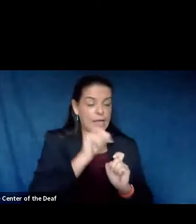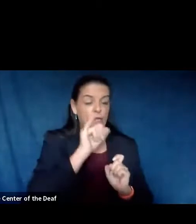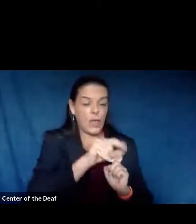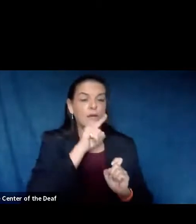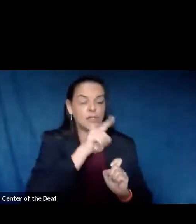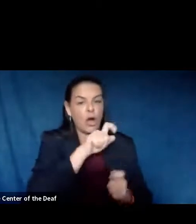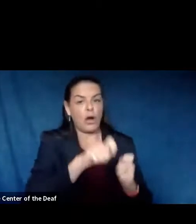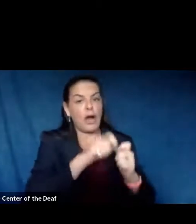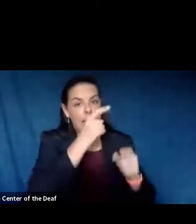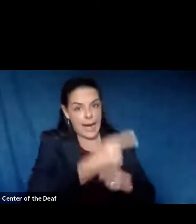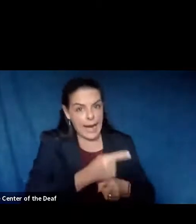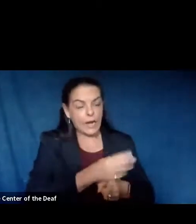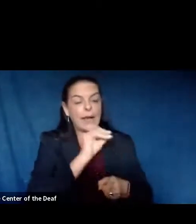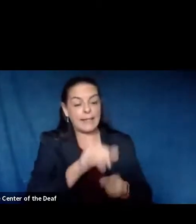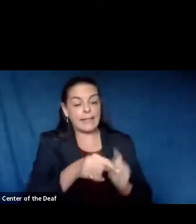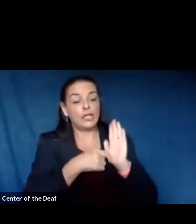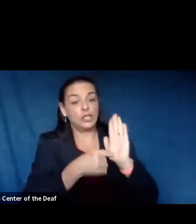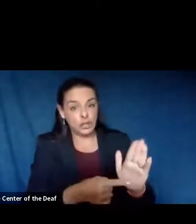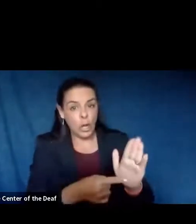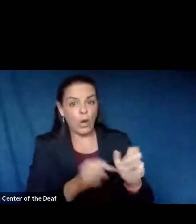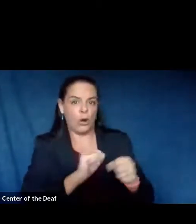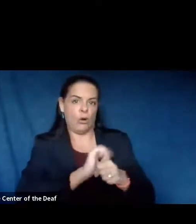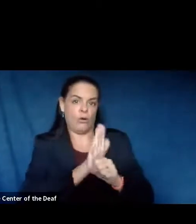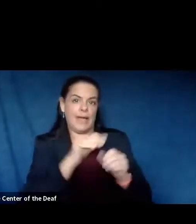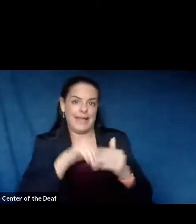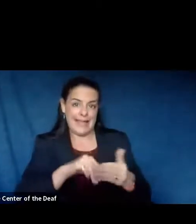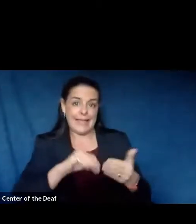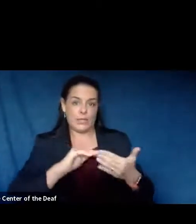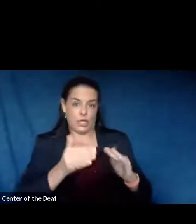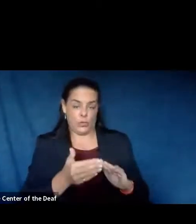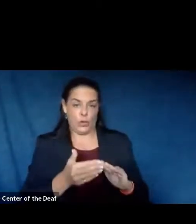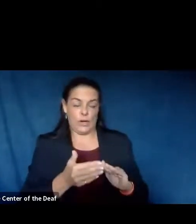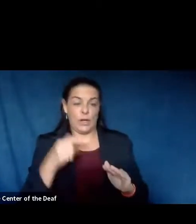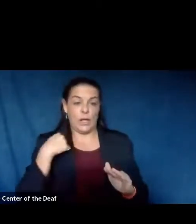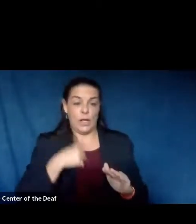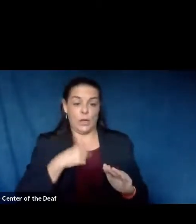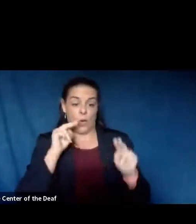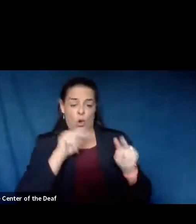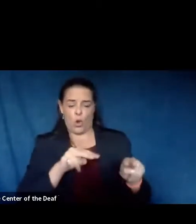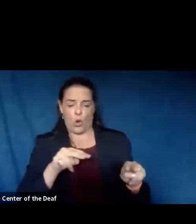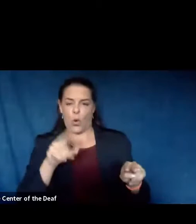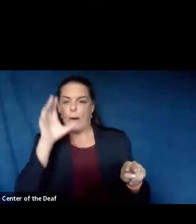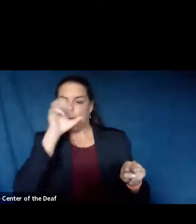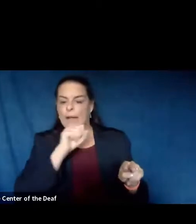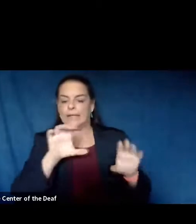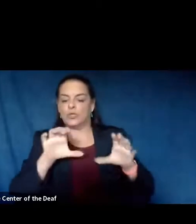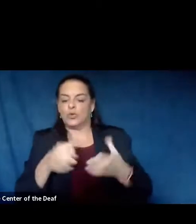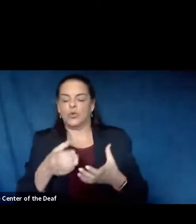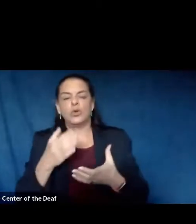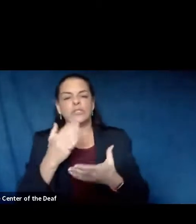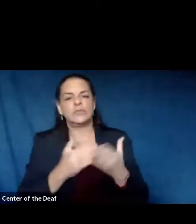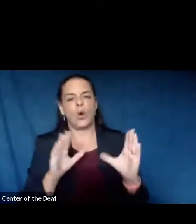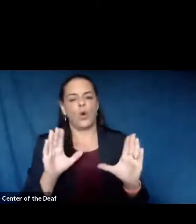and they reflect the burden of disease in the community. What we looked at was we were just missing a sample of people, a small group of people that had not gotten